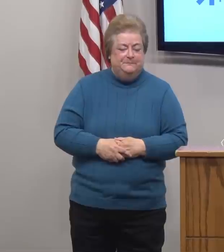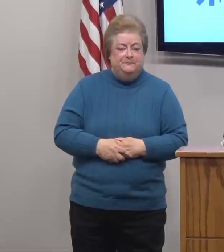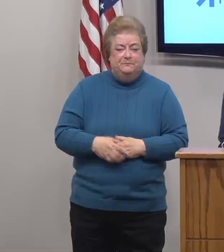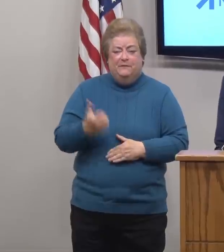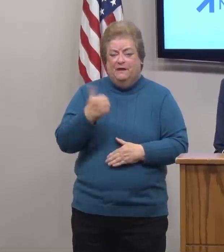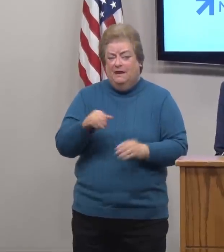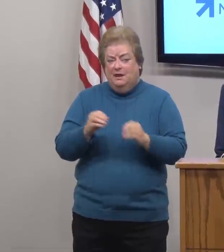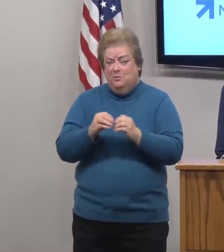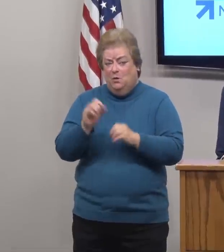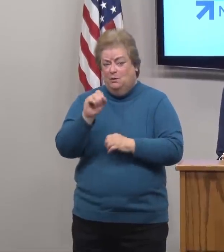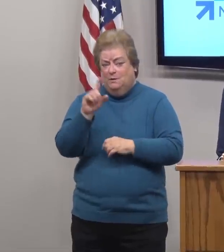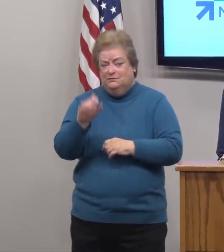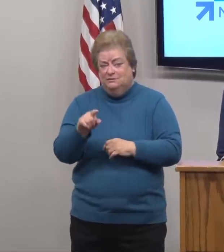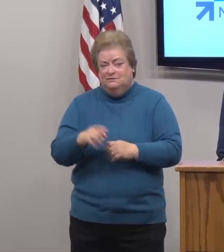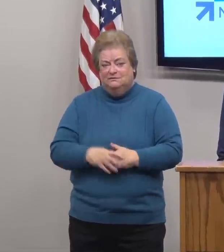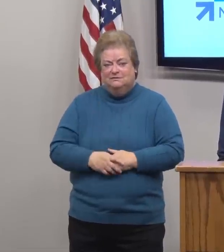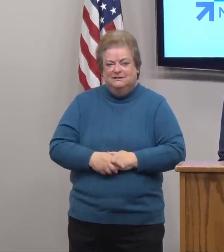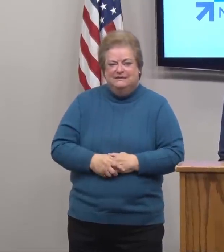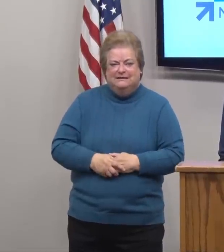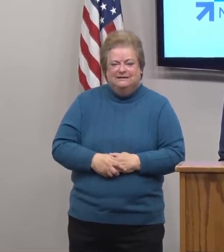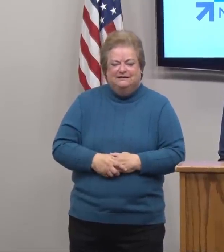all right any further questions